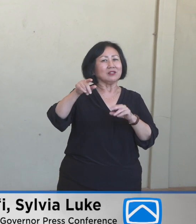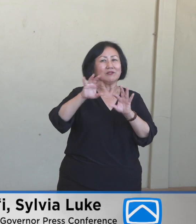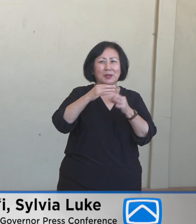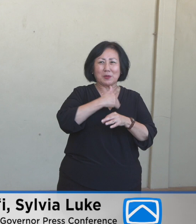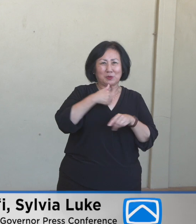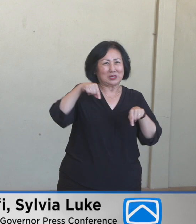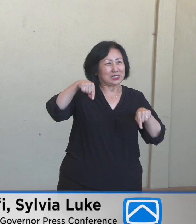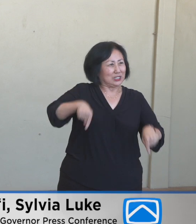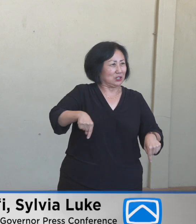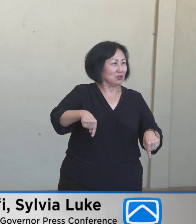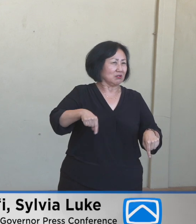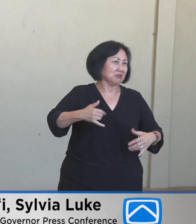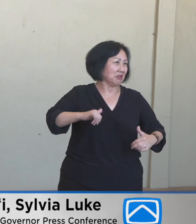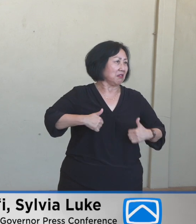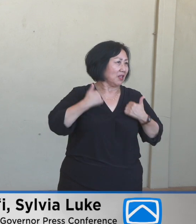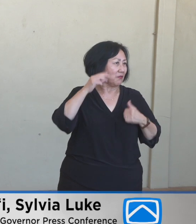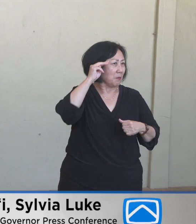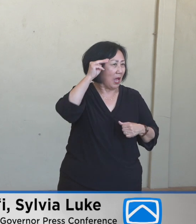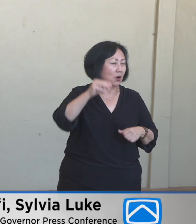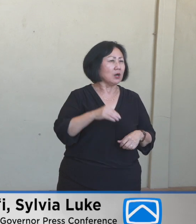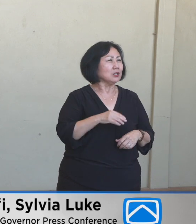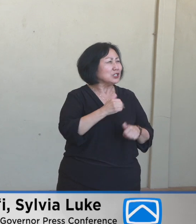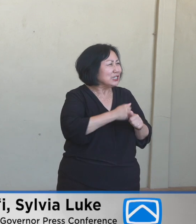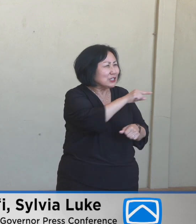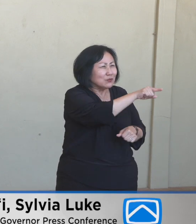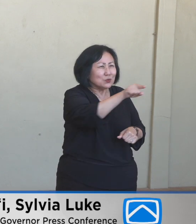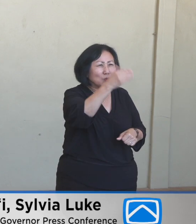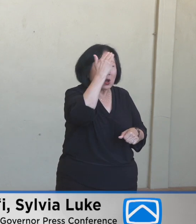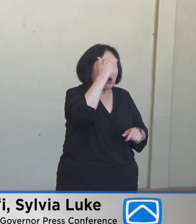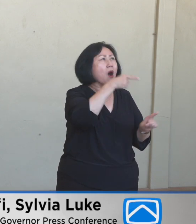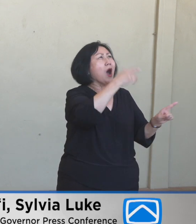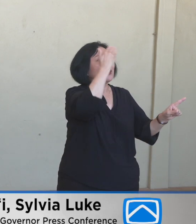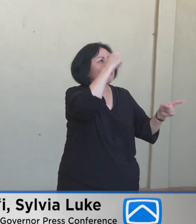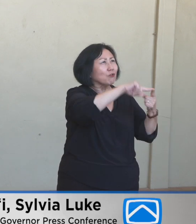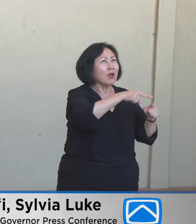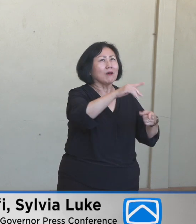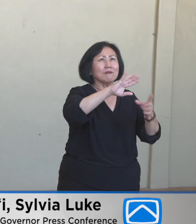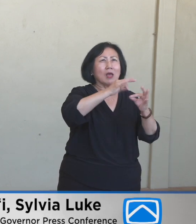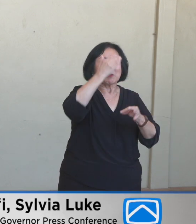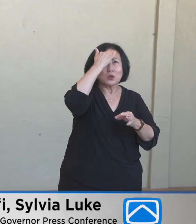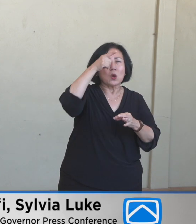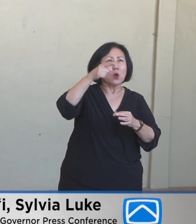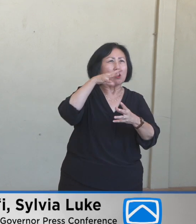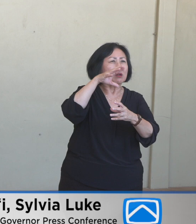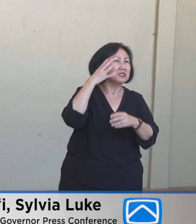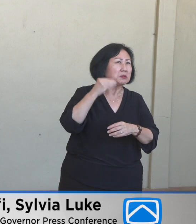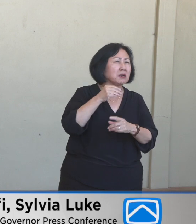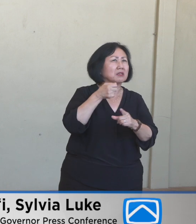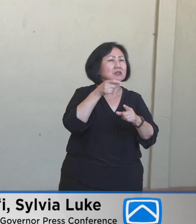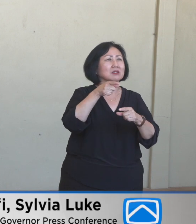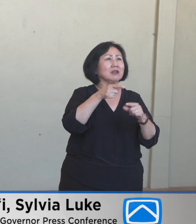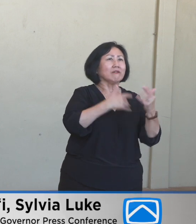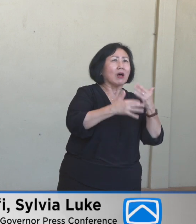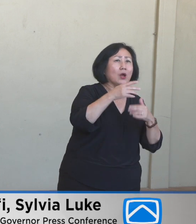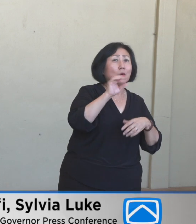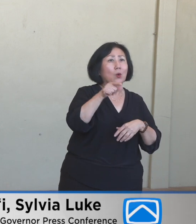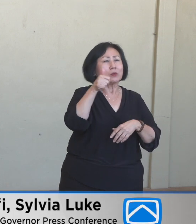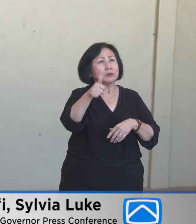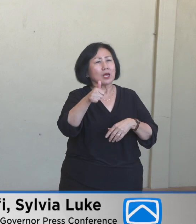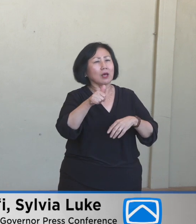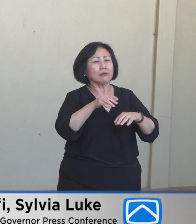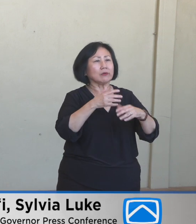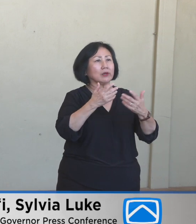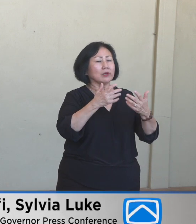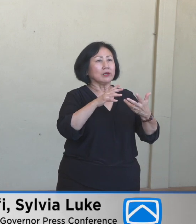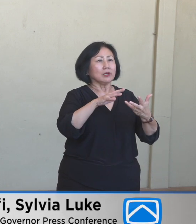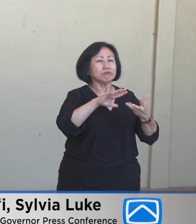here on Maui, and each one of us knows somebody impacted. although the islands are divided by